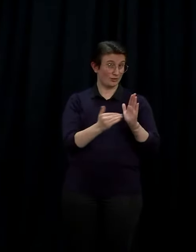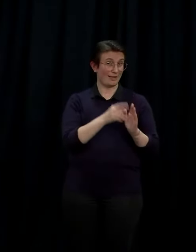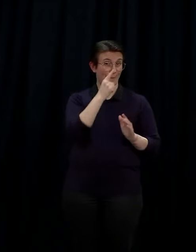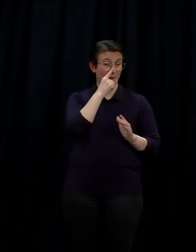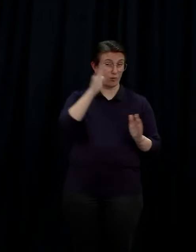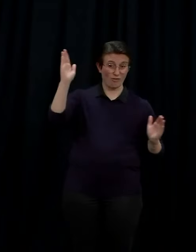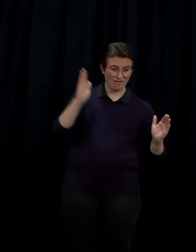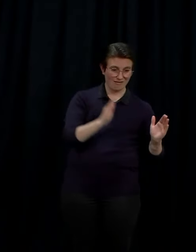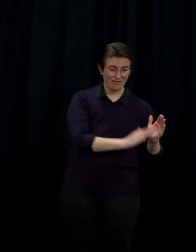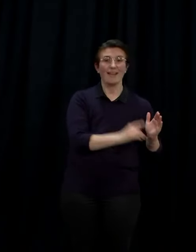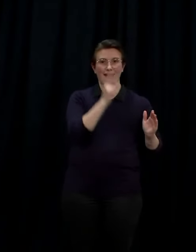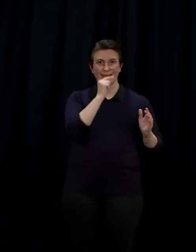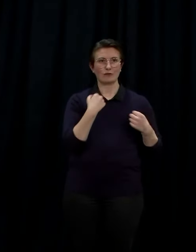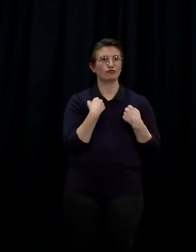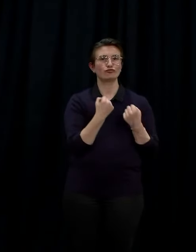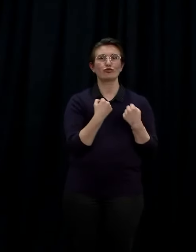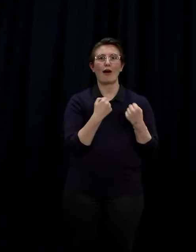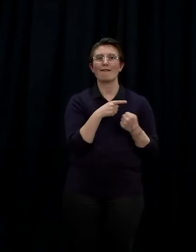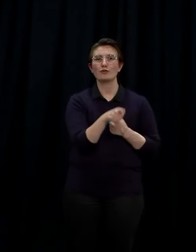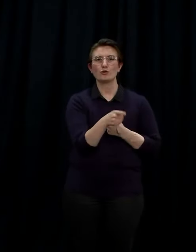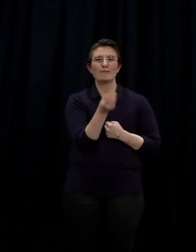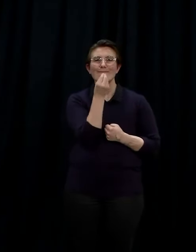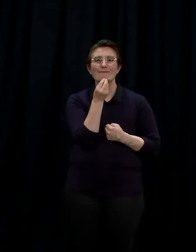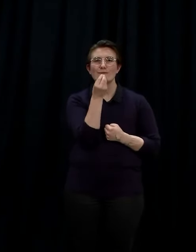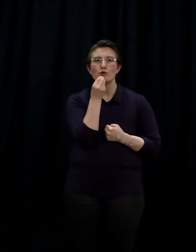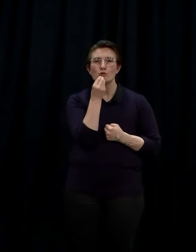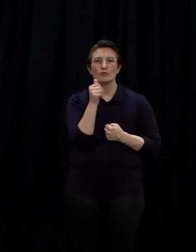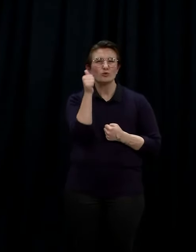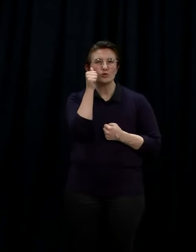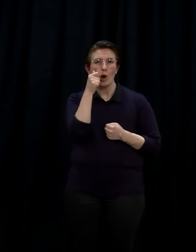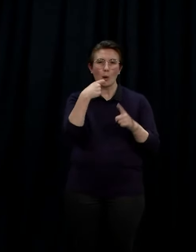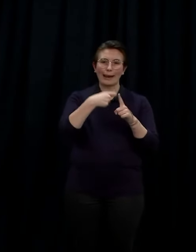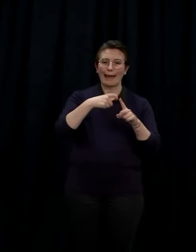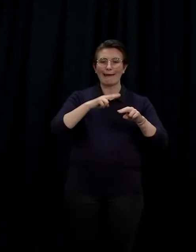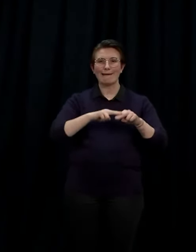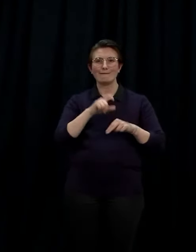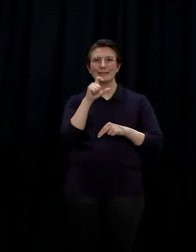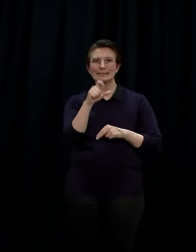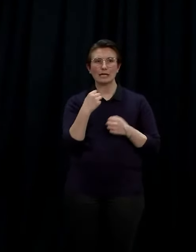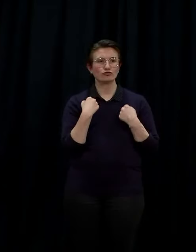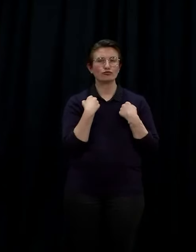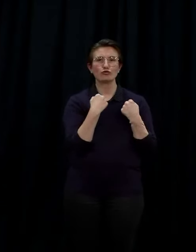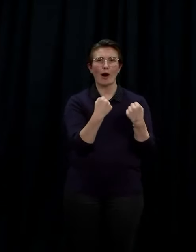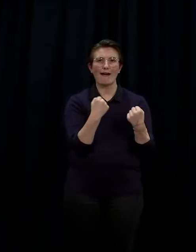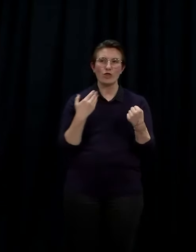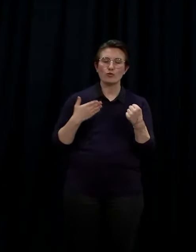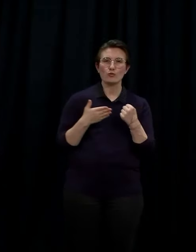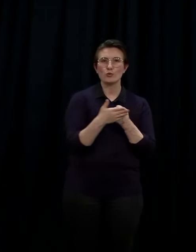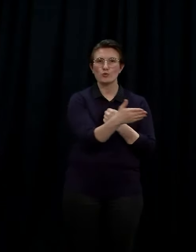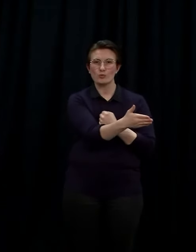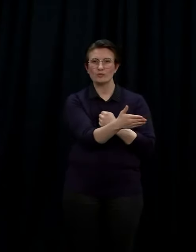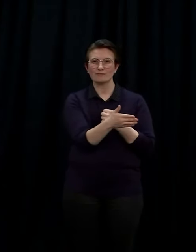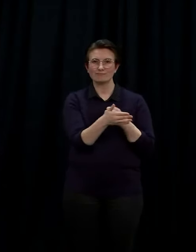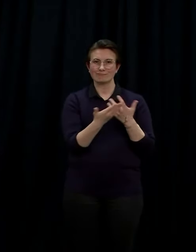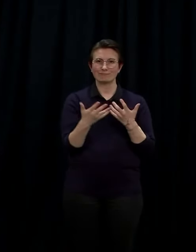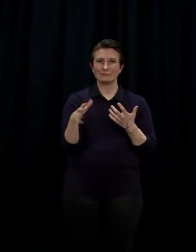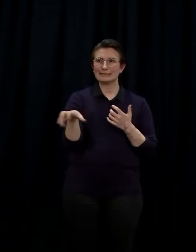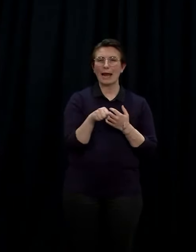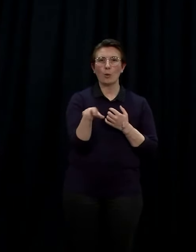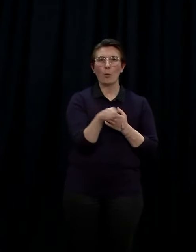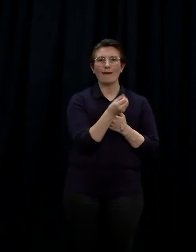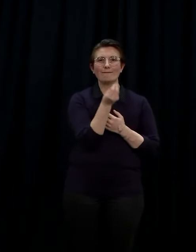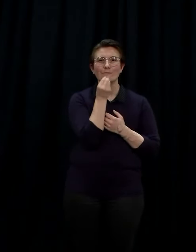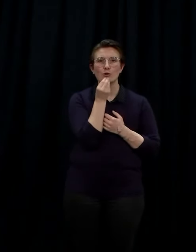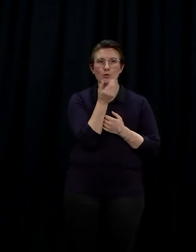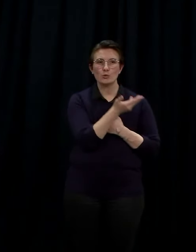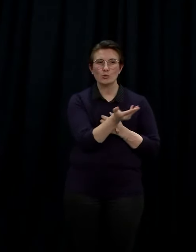are you worried about sort of what that will mean for lockdown fatigue for Aucklanders, and also what impact that will have on the sort of the buy-in of the team